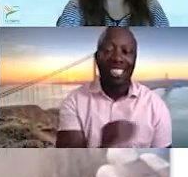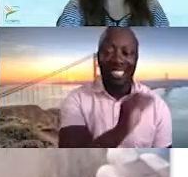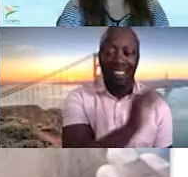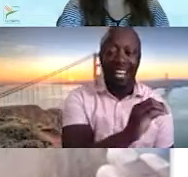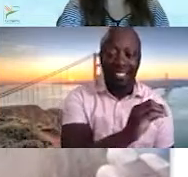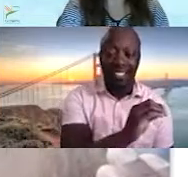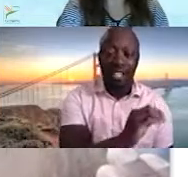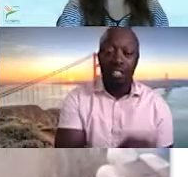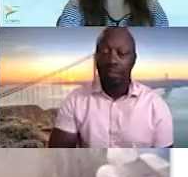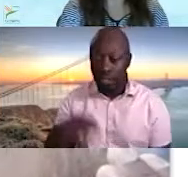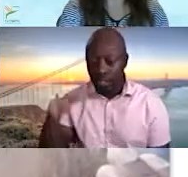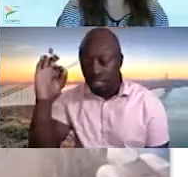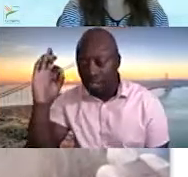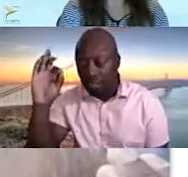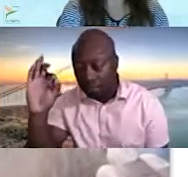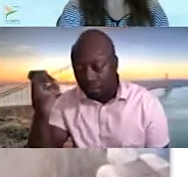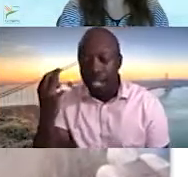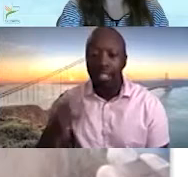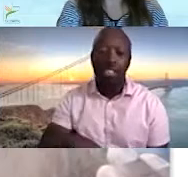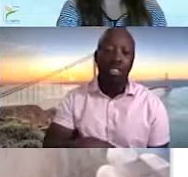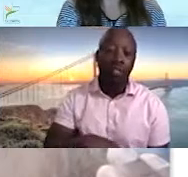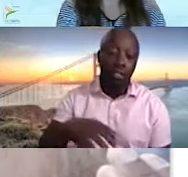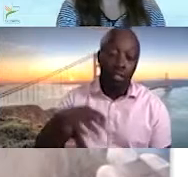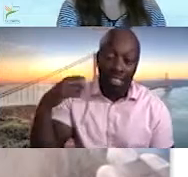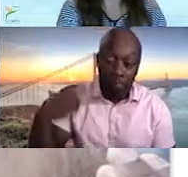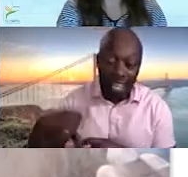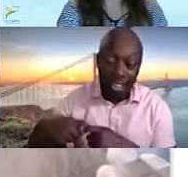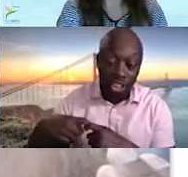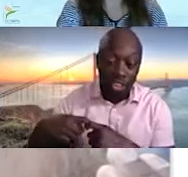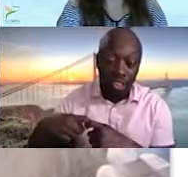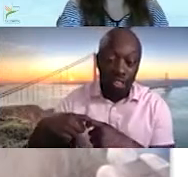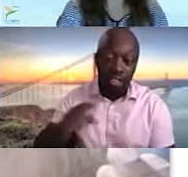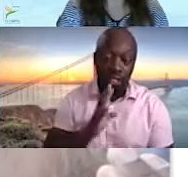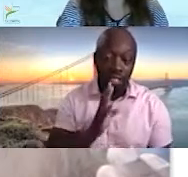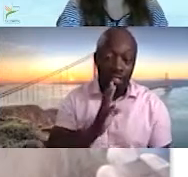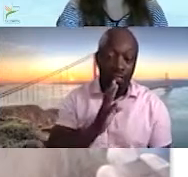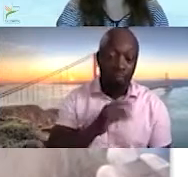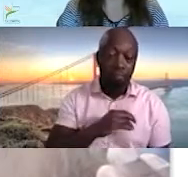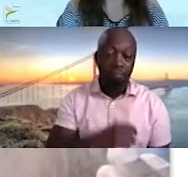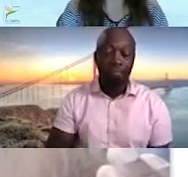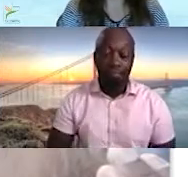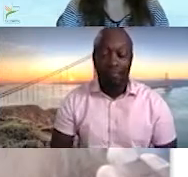transitioning into that. So if you're using French, if you're using Spanish, talking,